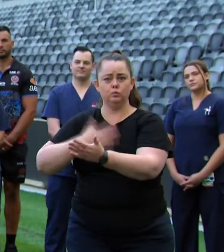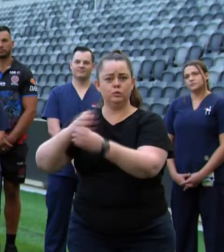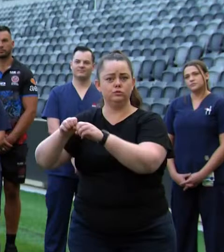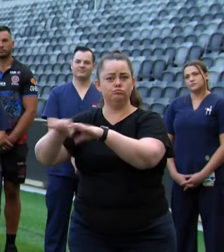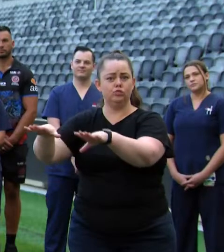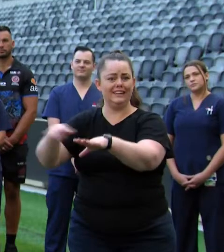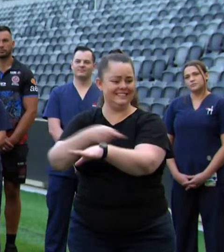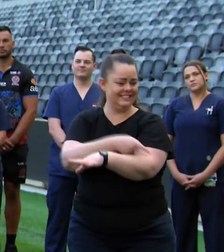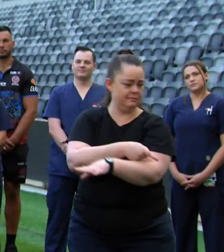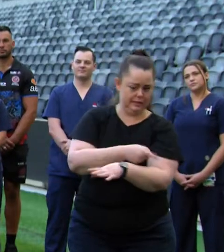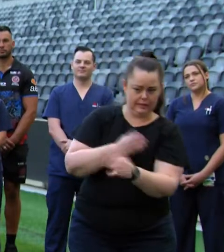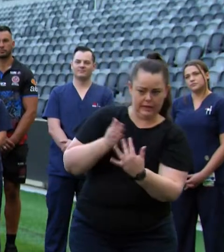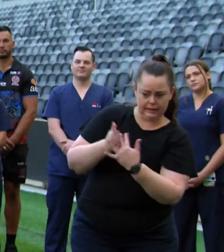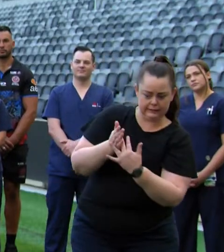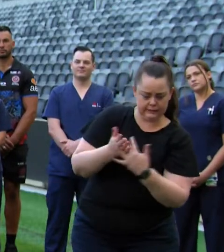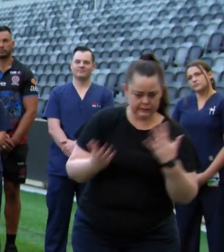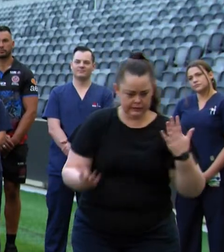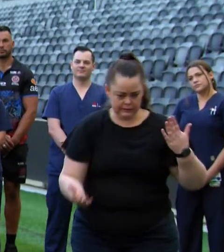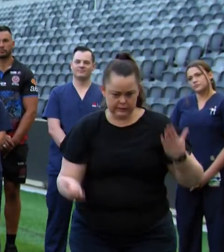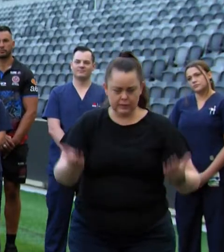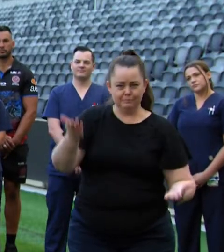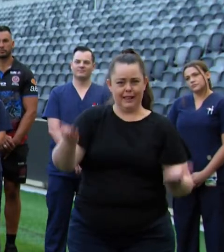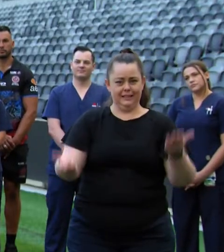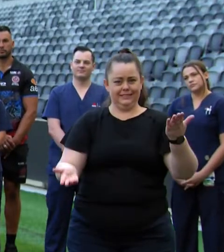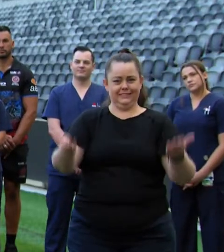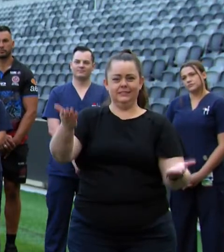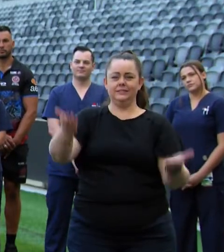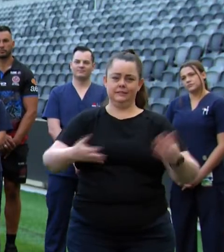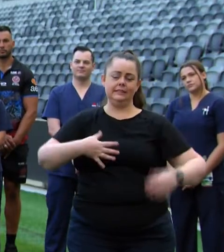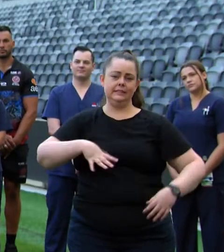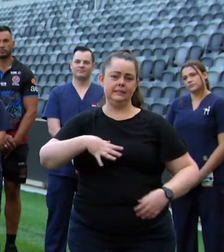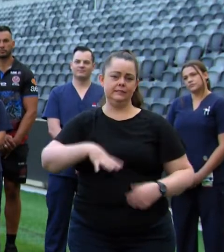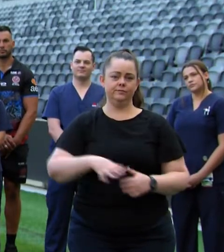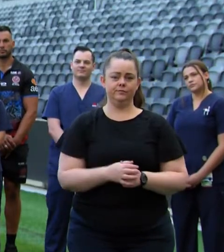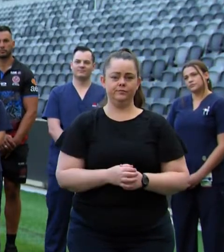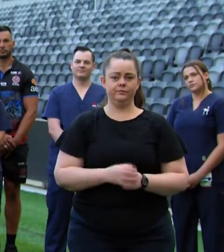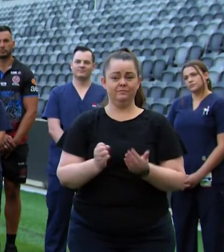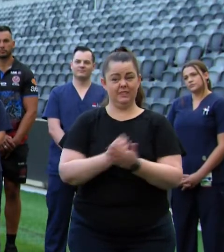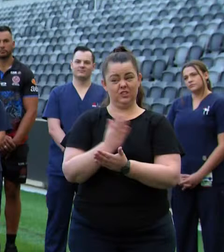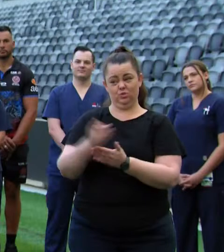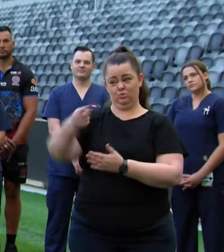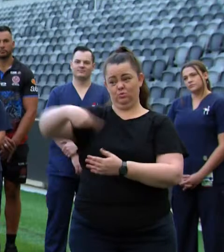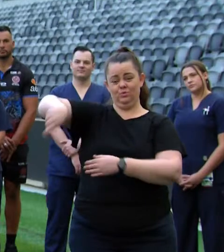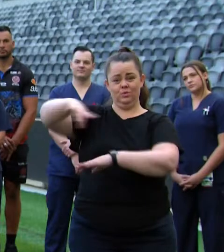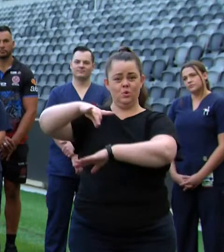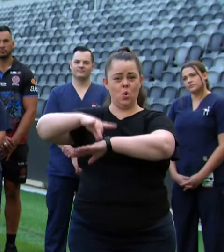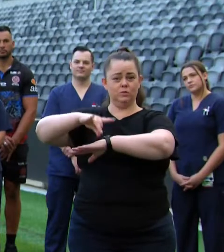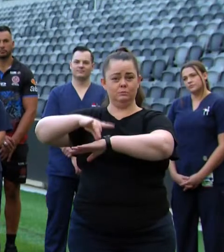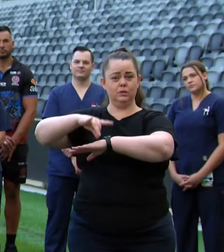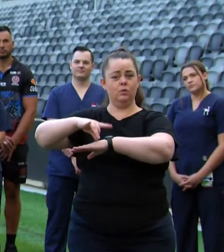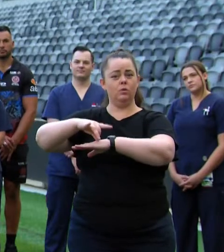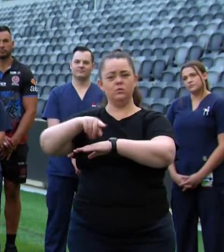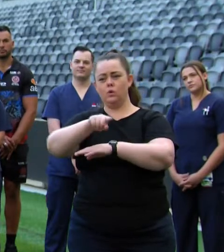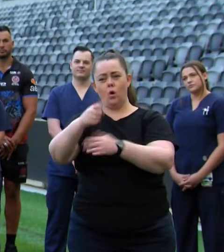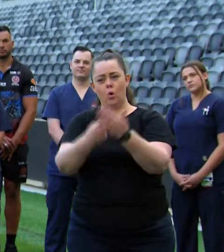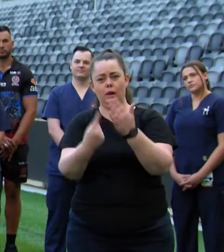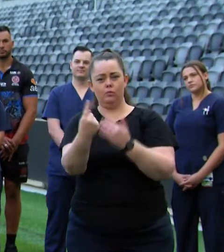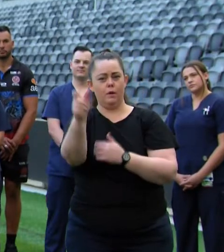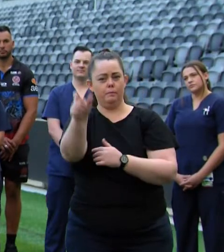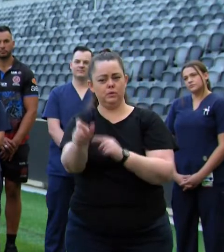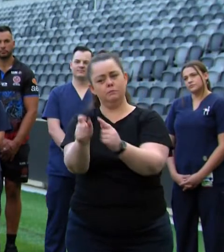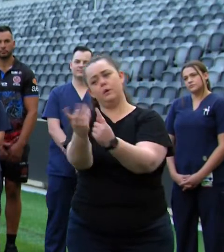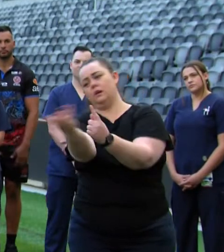give access, but also to loved ones, but also make sure that the broader hospital patients are actually kept